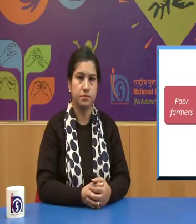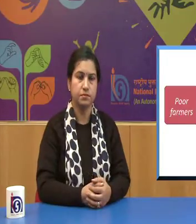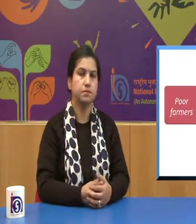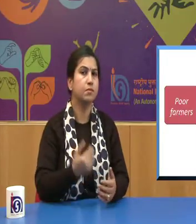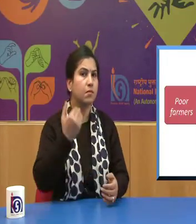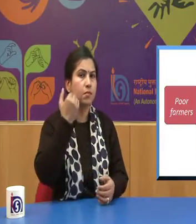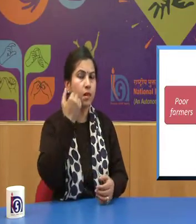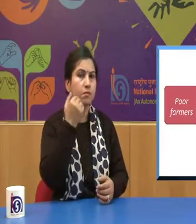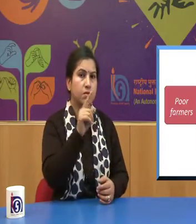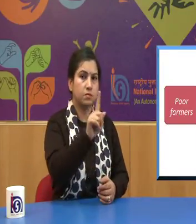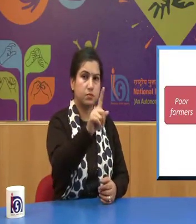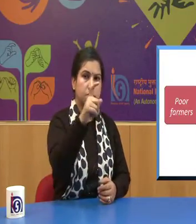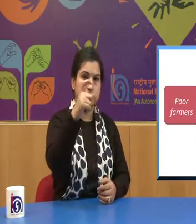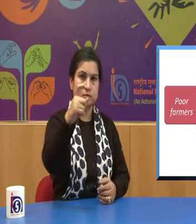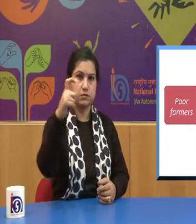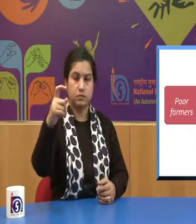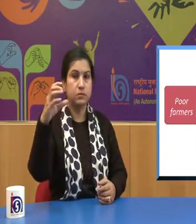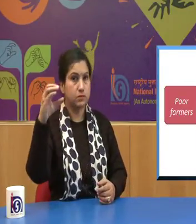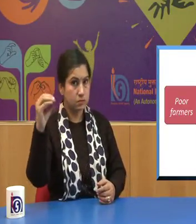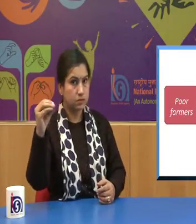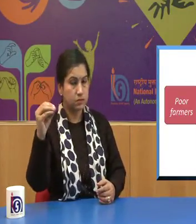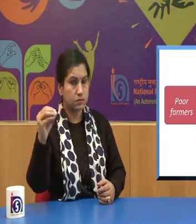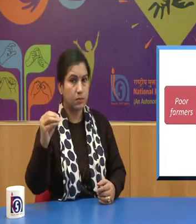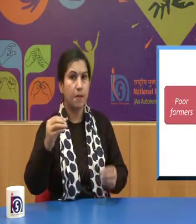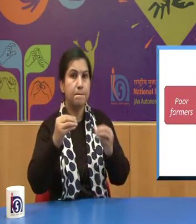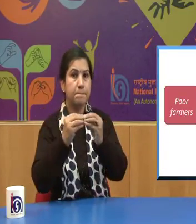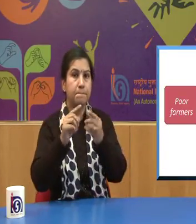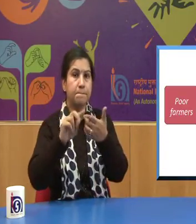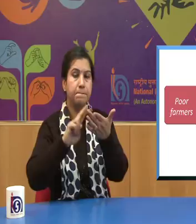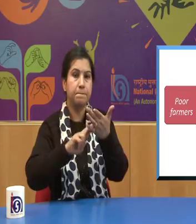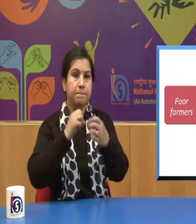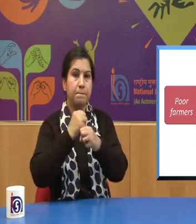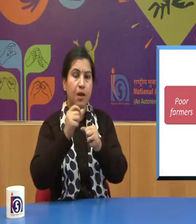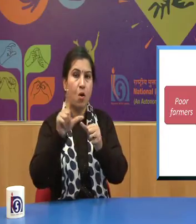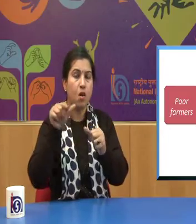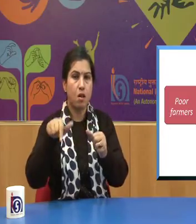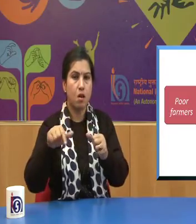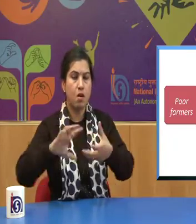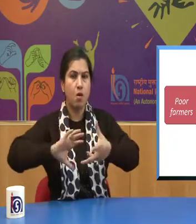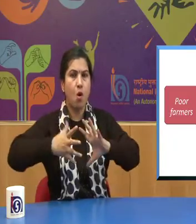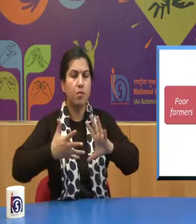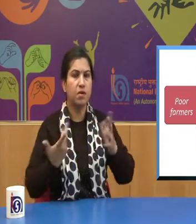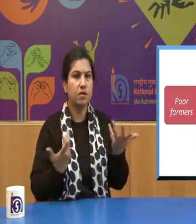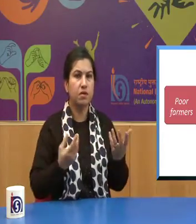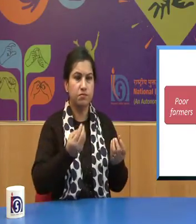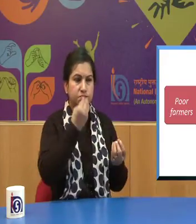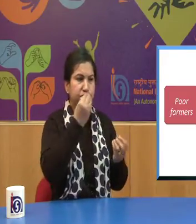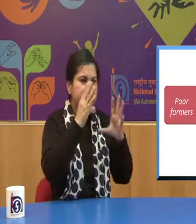In the year 1770, Bengal was hit by a big famine.